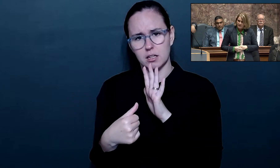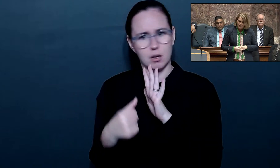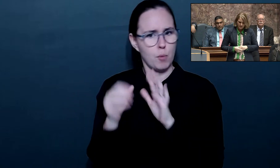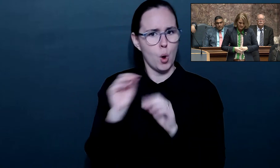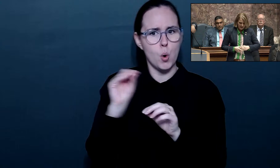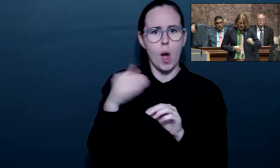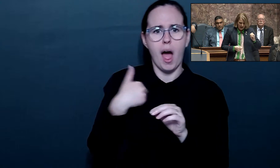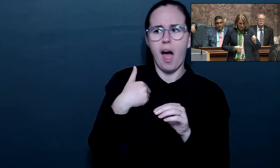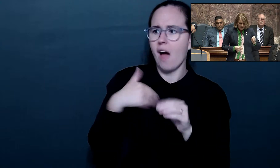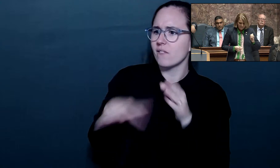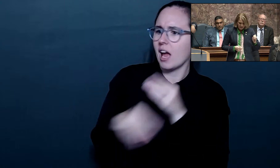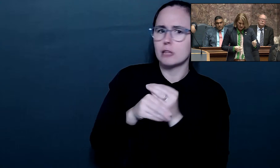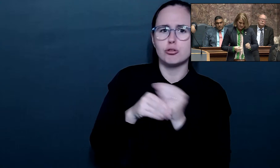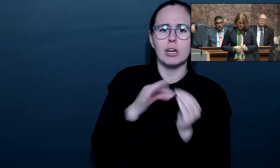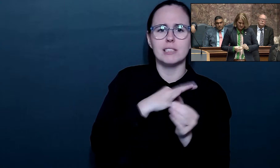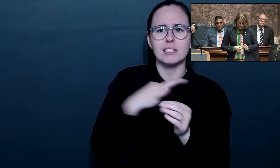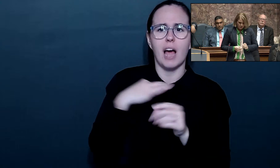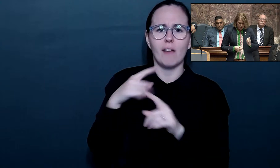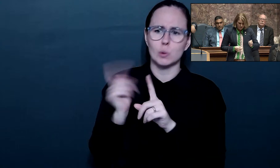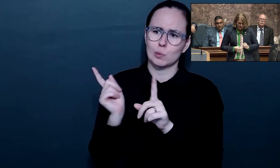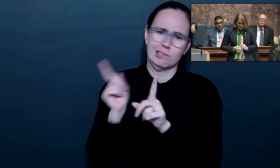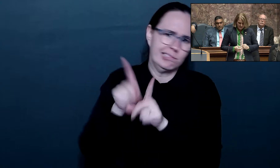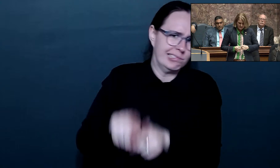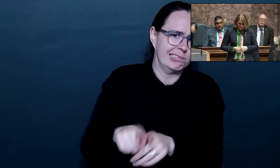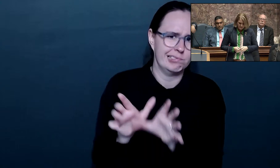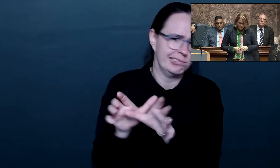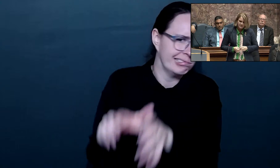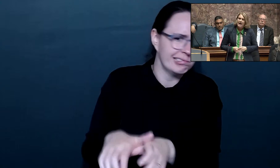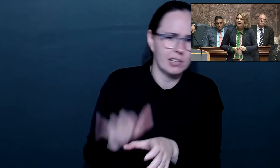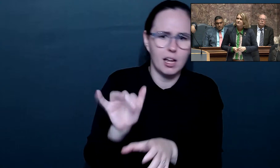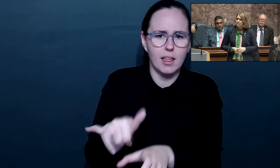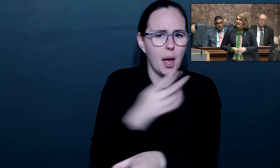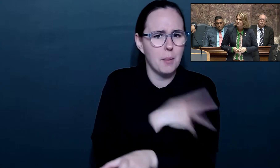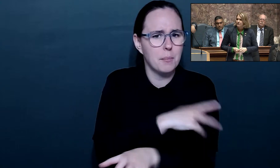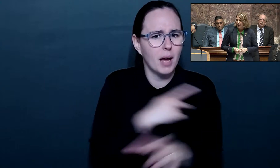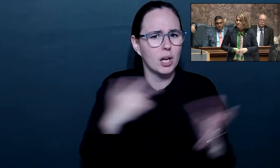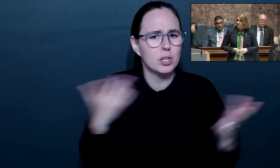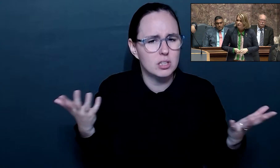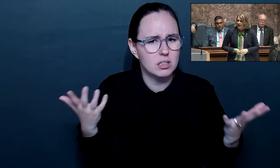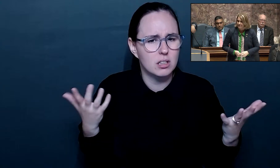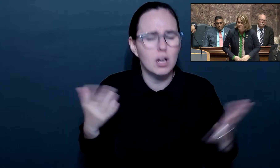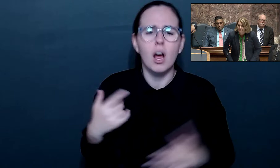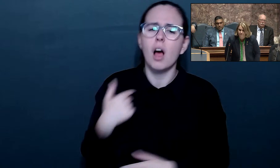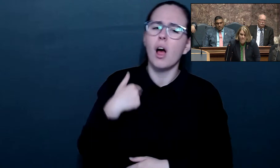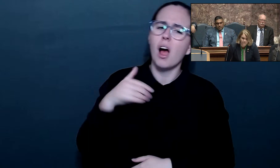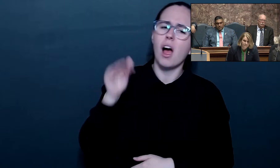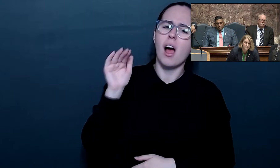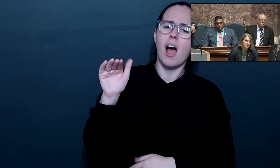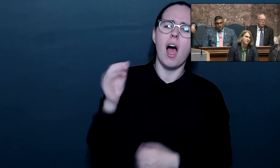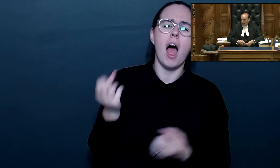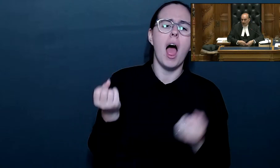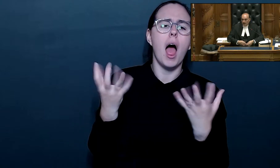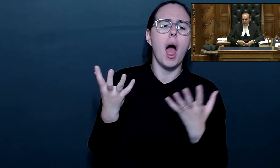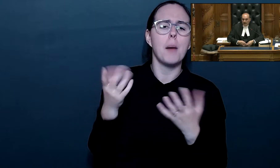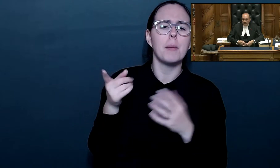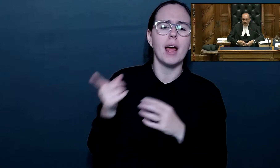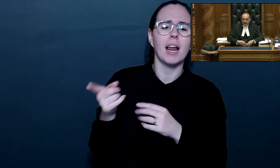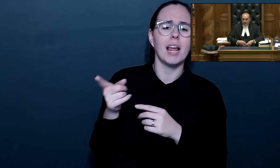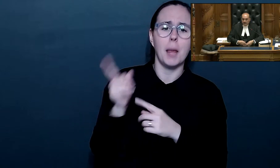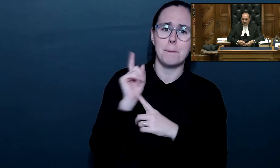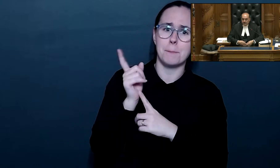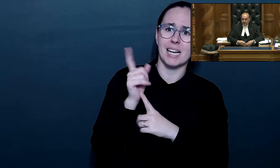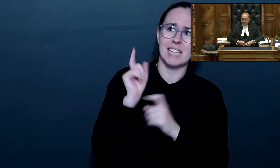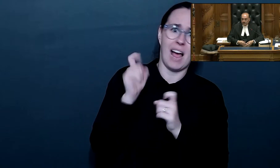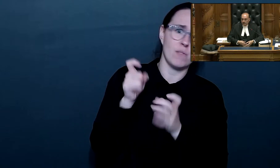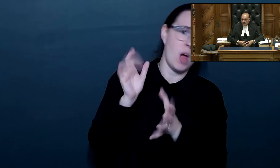Mr. Speaker, is how many minutes do you think it's acceptable to have to wait for help to arrive? Minister of